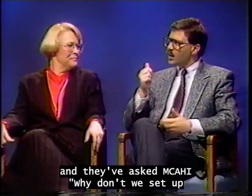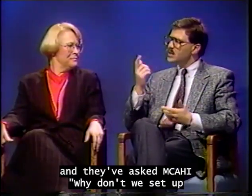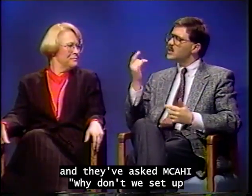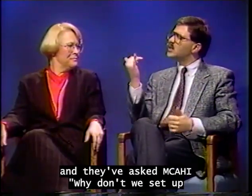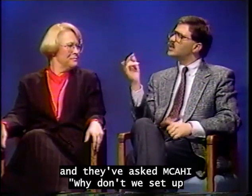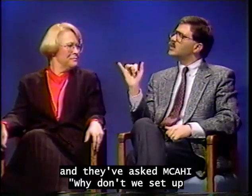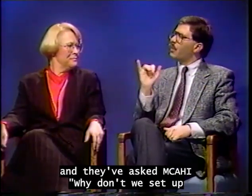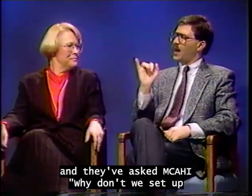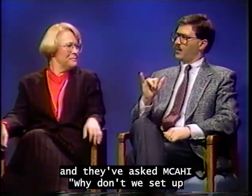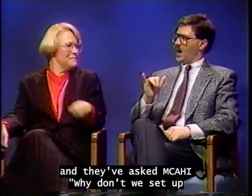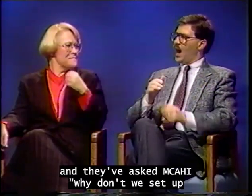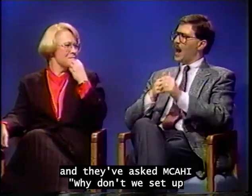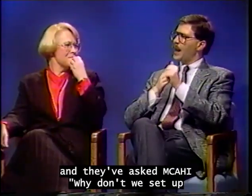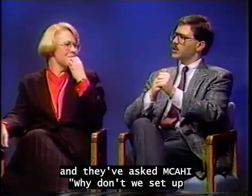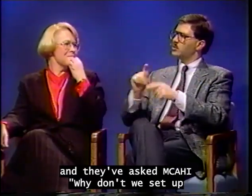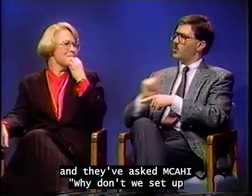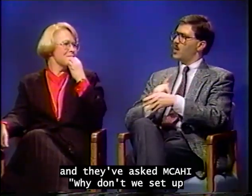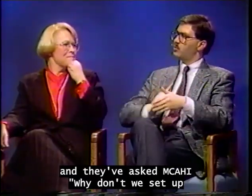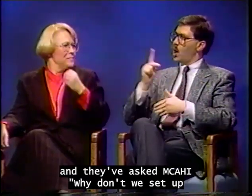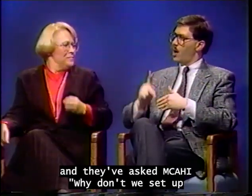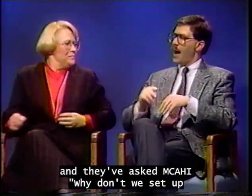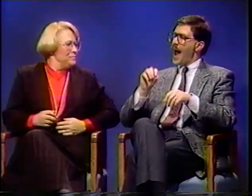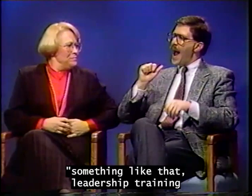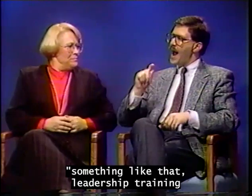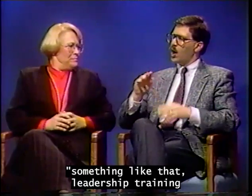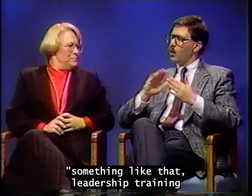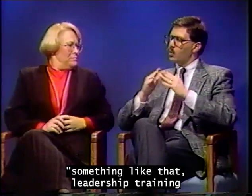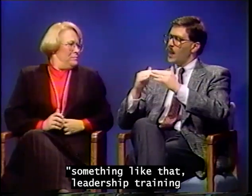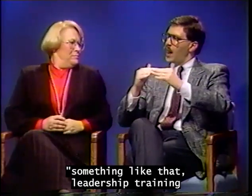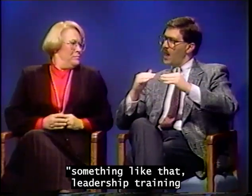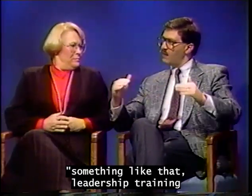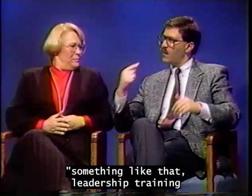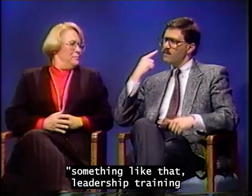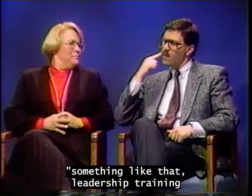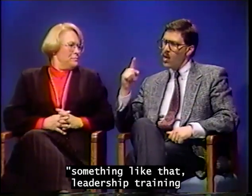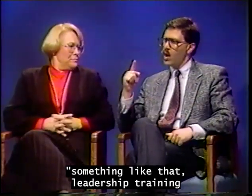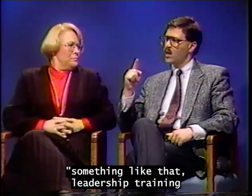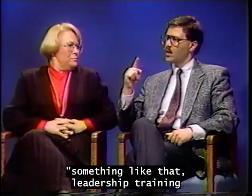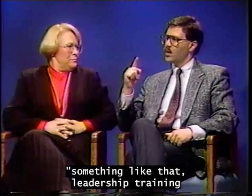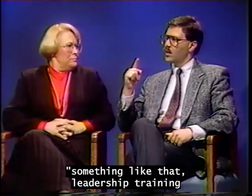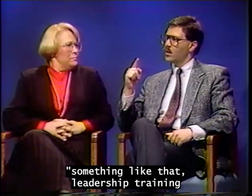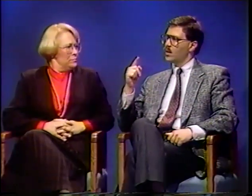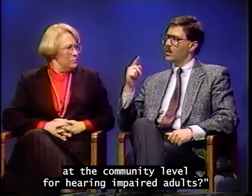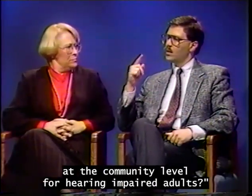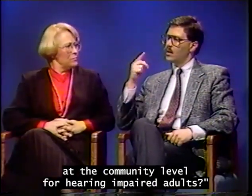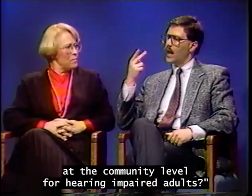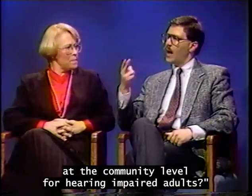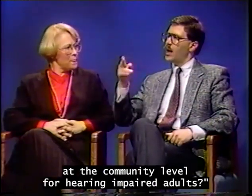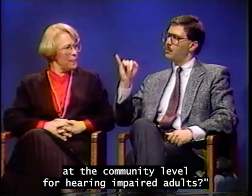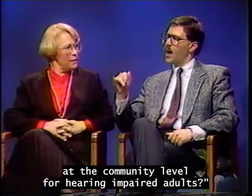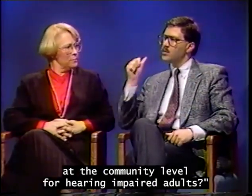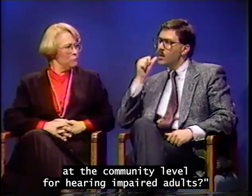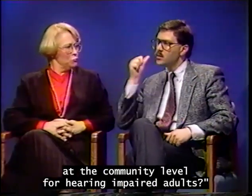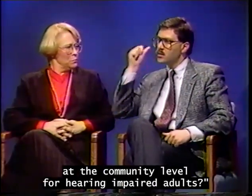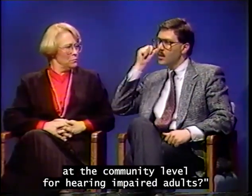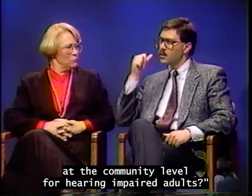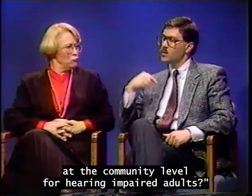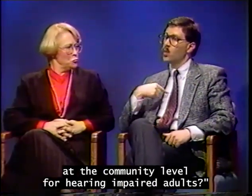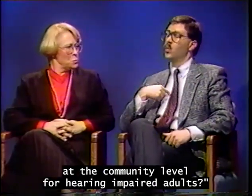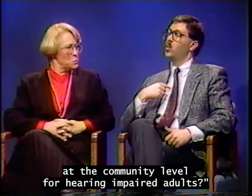And they've asked Mackay, why don't we set up something like that, leadership training at the community level for hearing